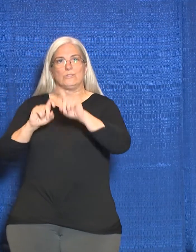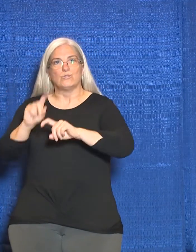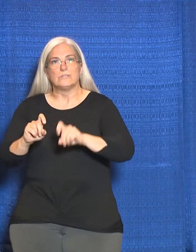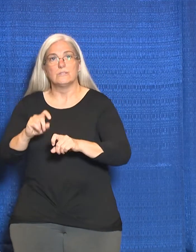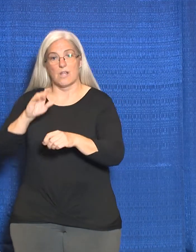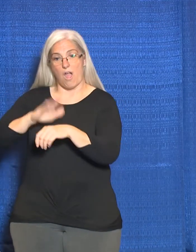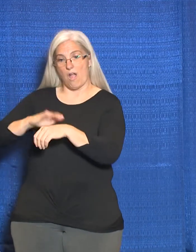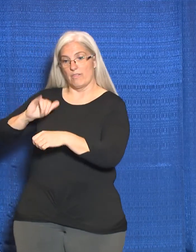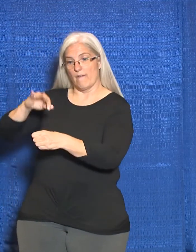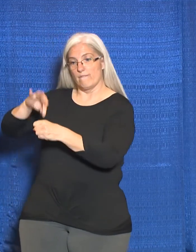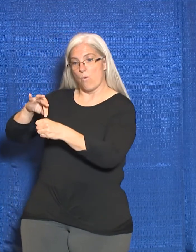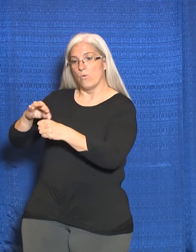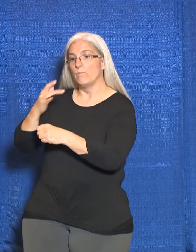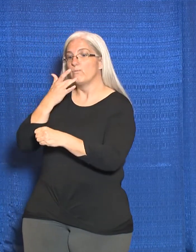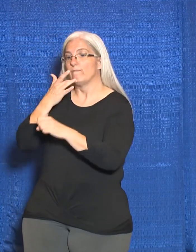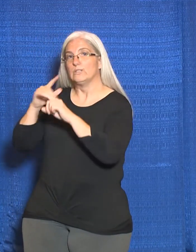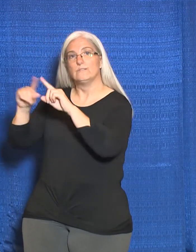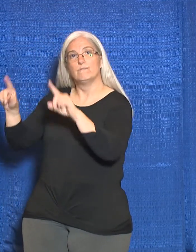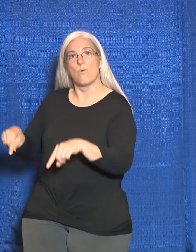given the opportunity to register.